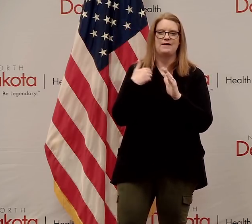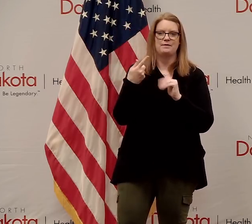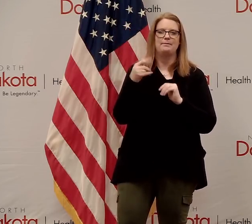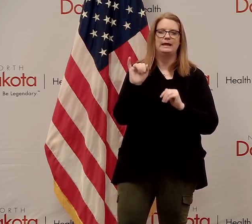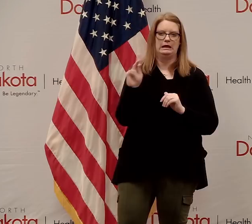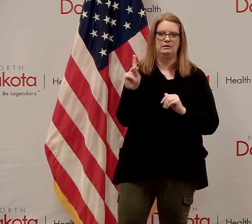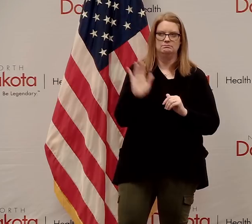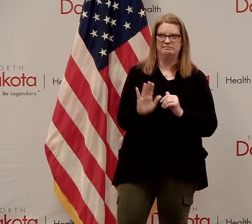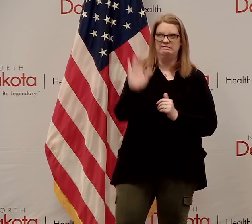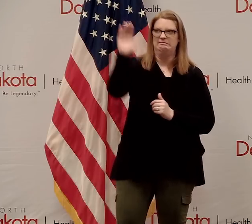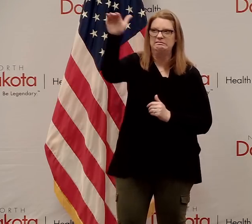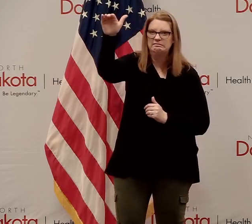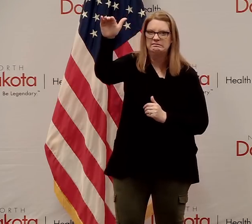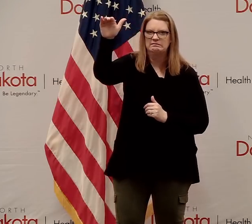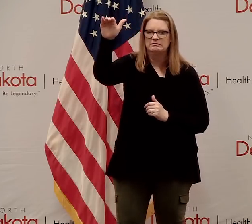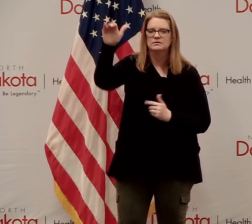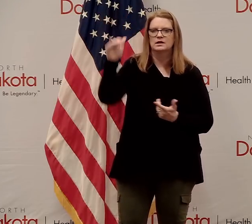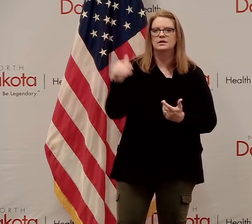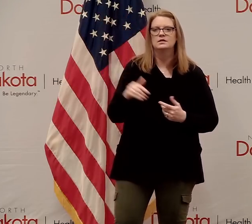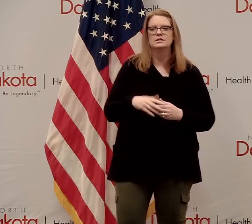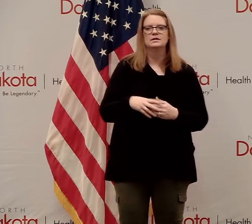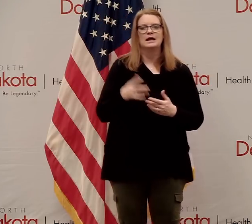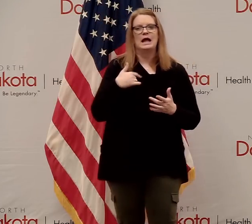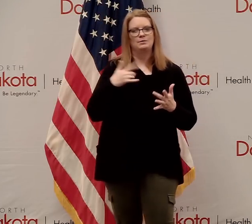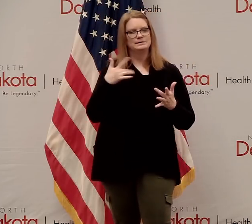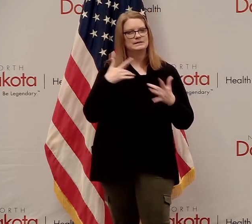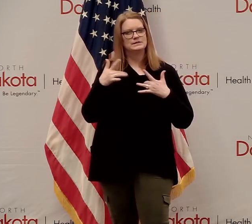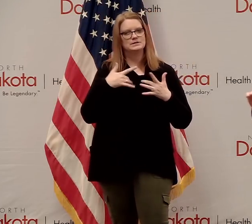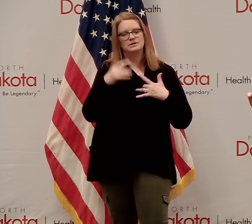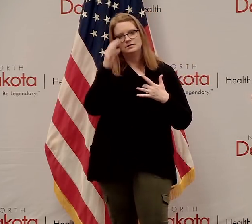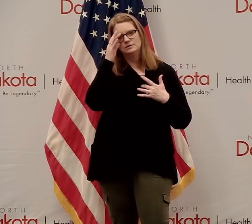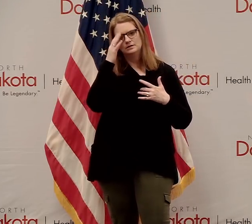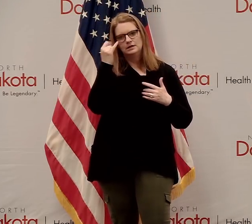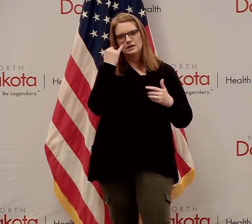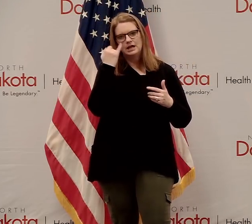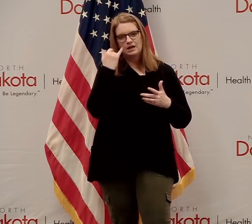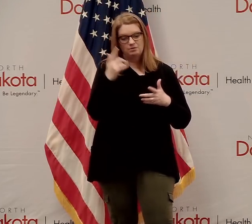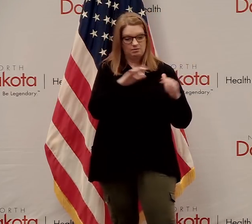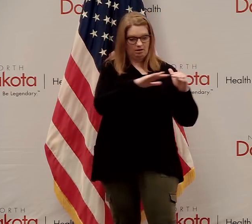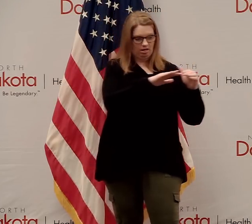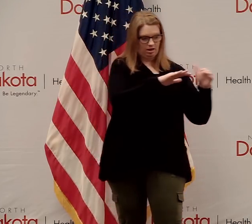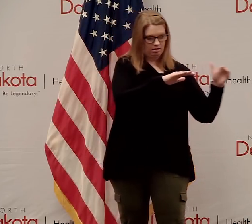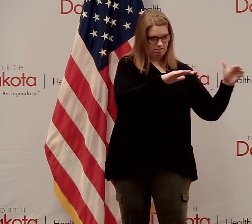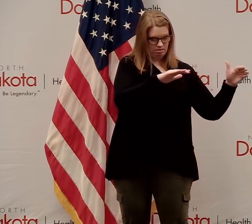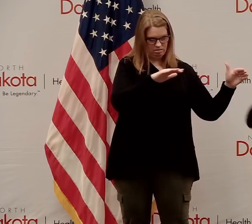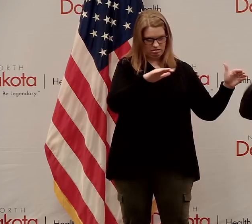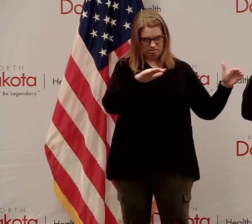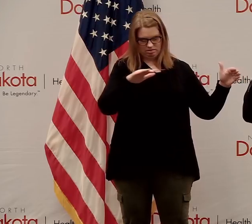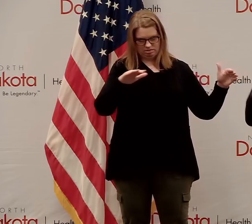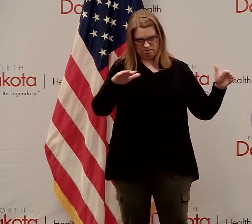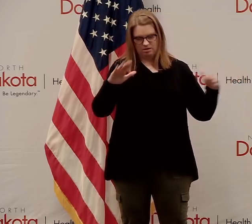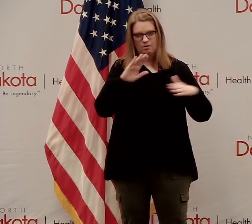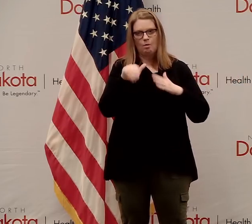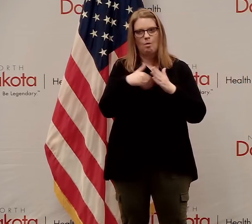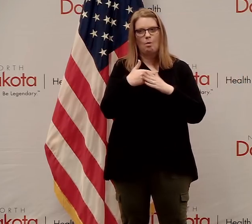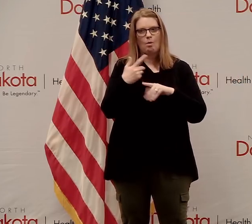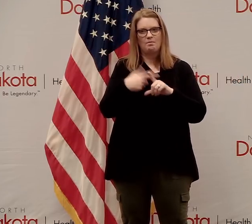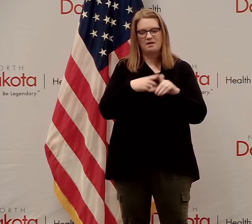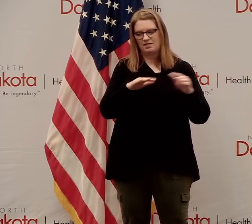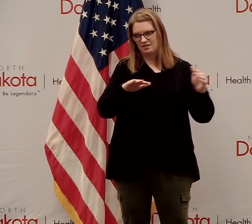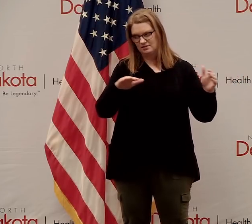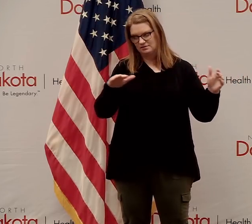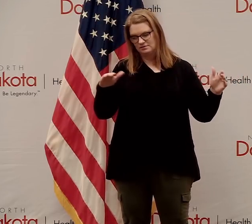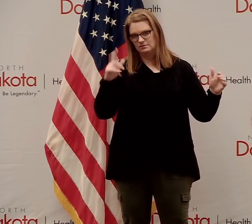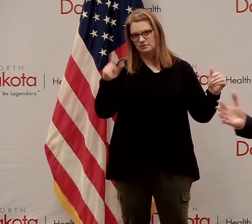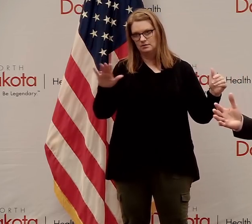about even earlier in this week was if we were so flat for the whole month, knowing that there had to be a peak sometime,